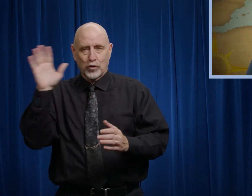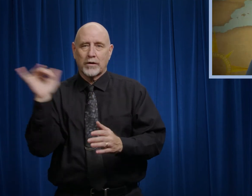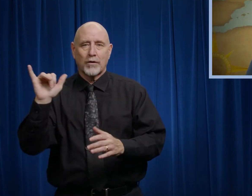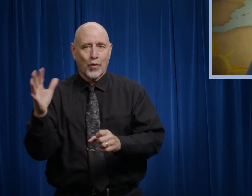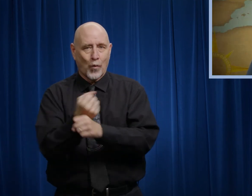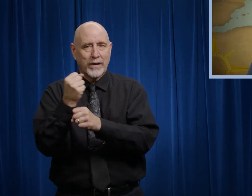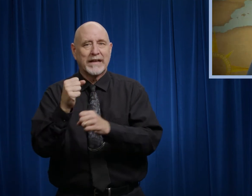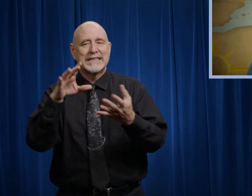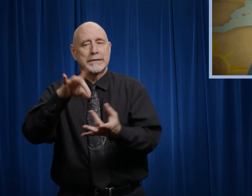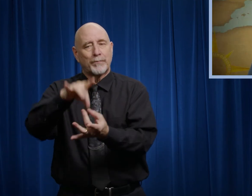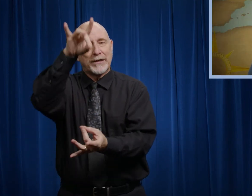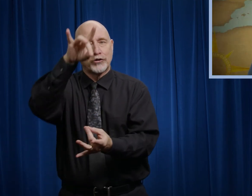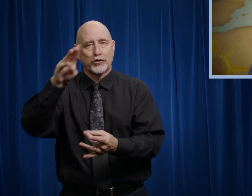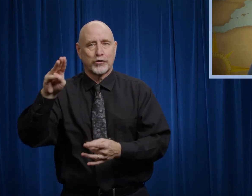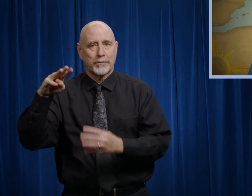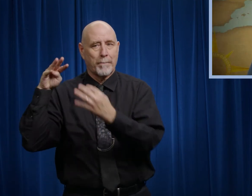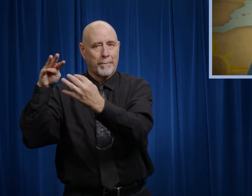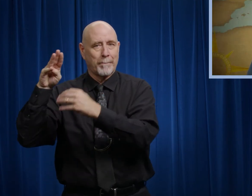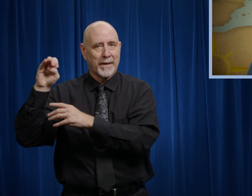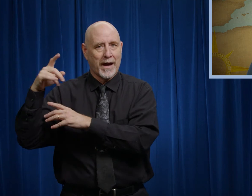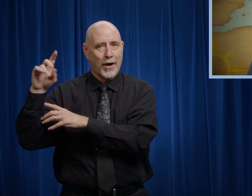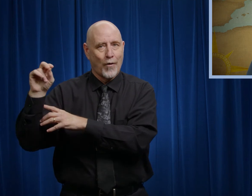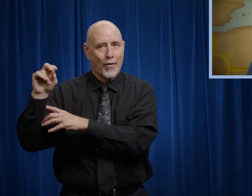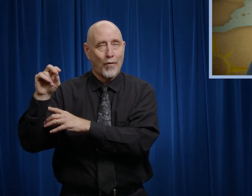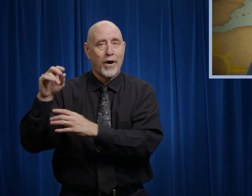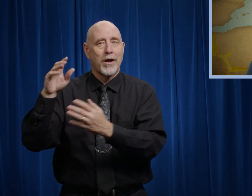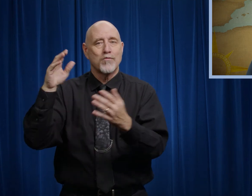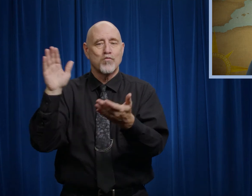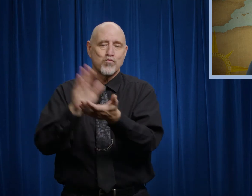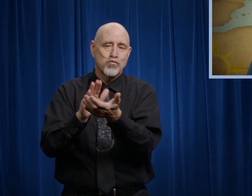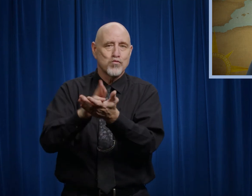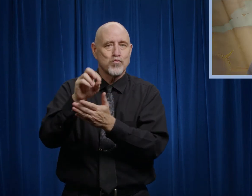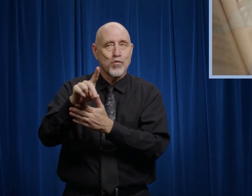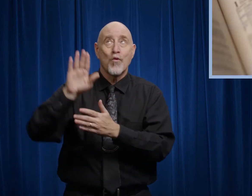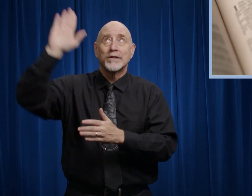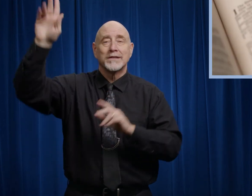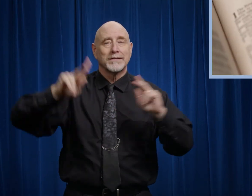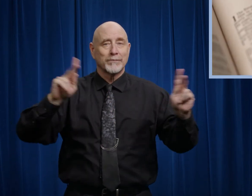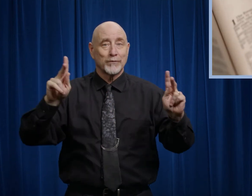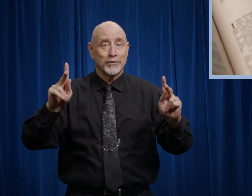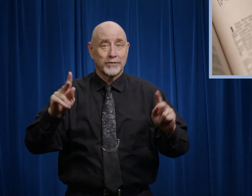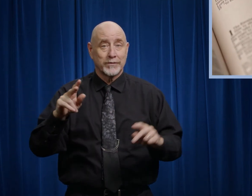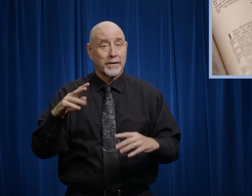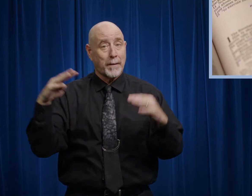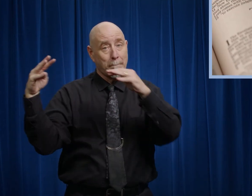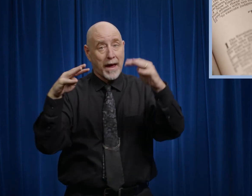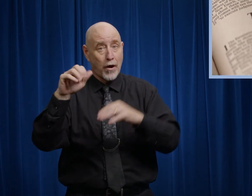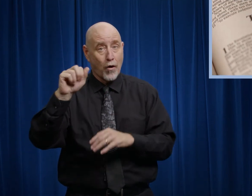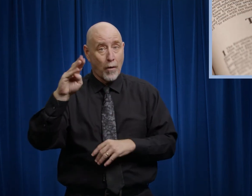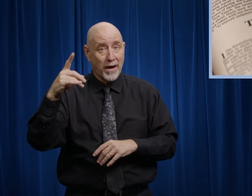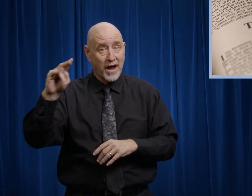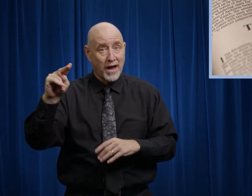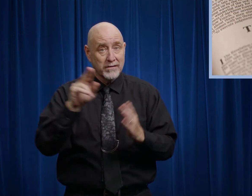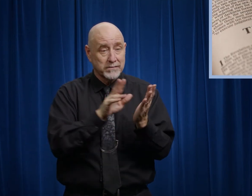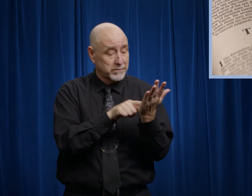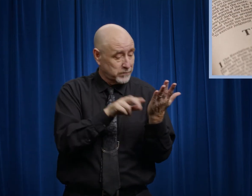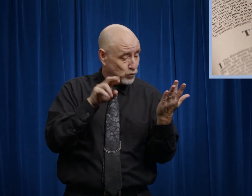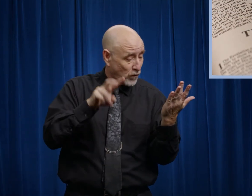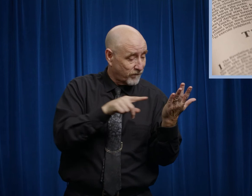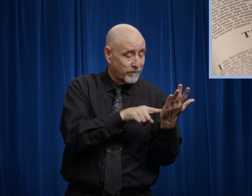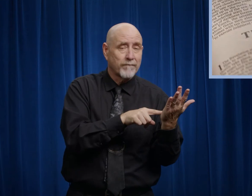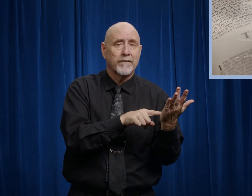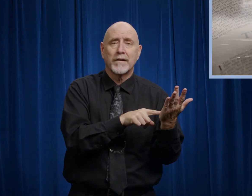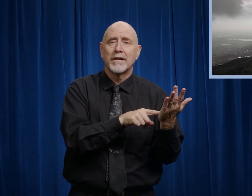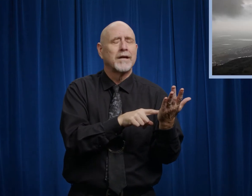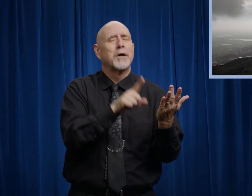will win at the spiritual Megiddos and reward the saints of God. Thus, the Battle of Armageddon revealed in the